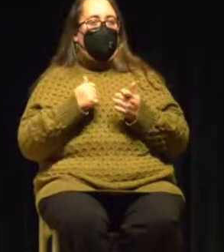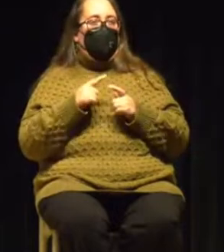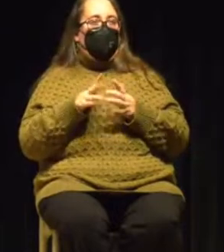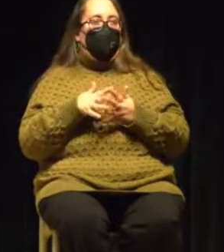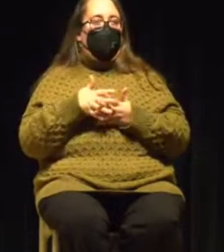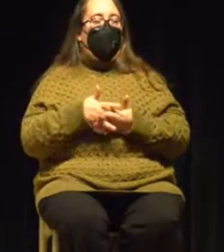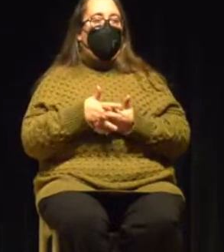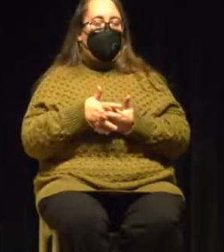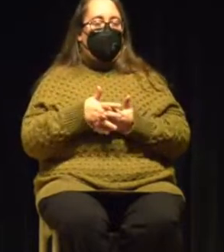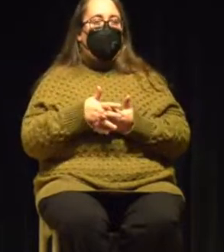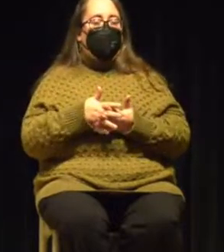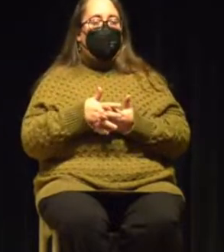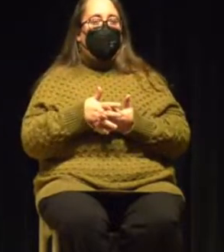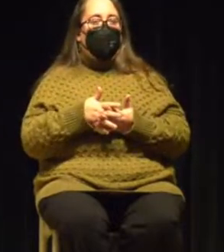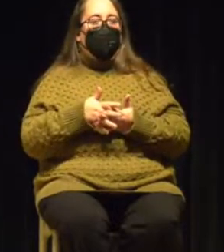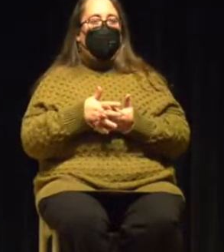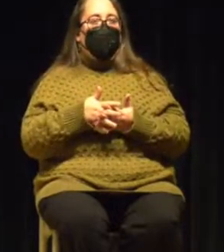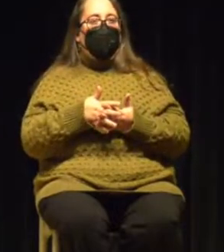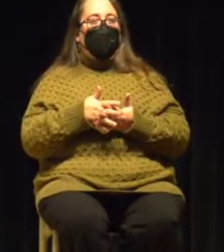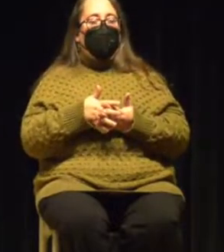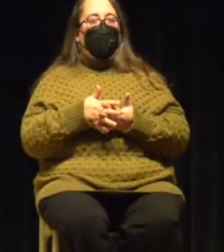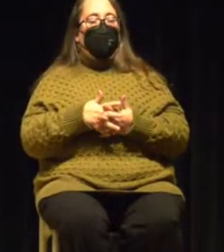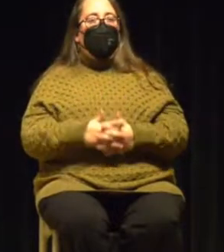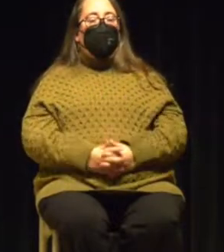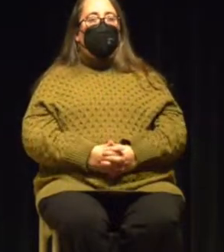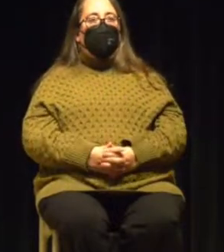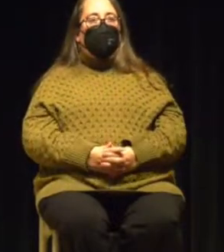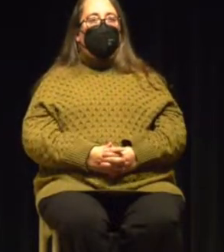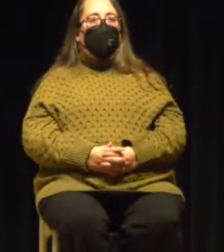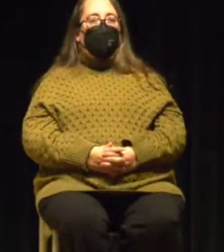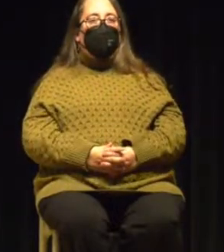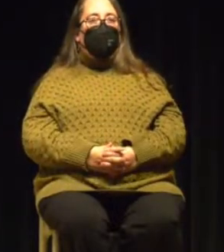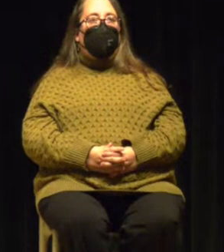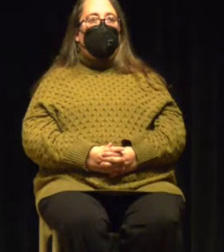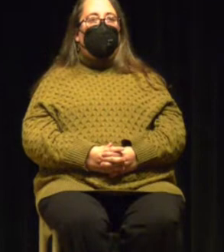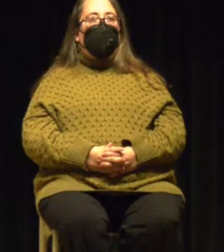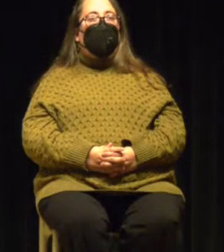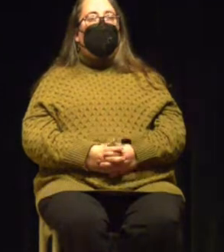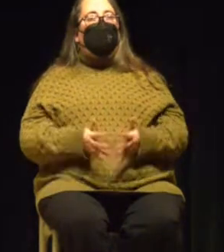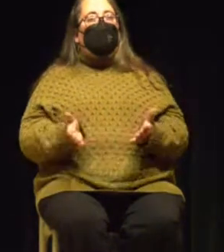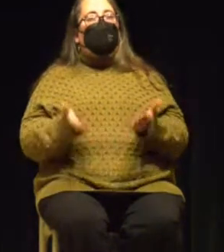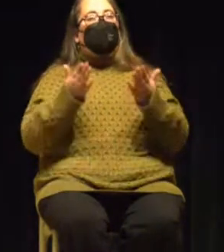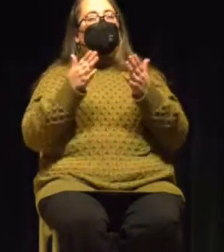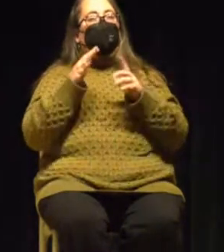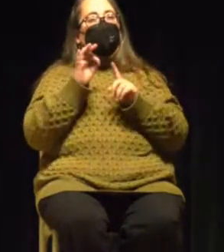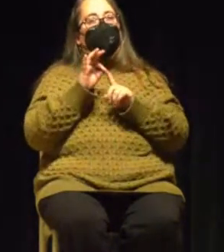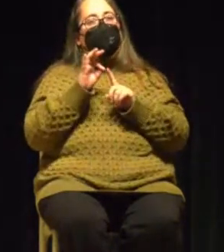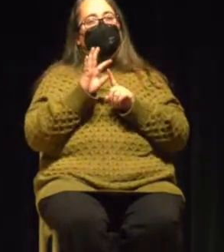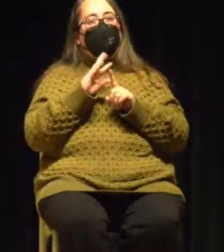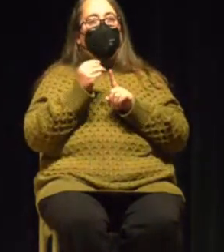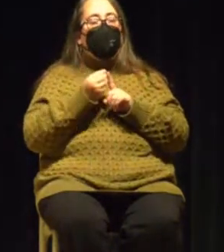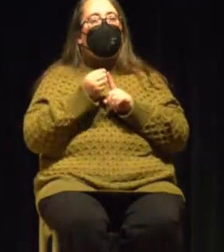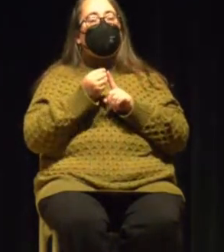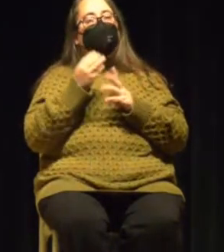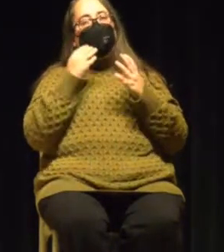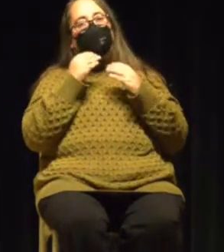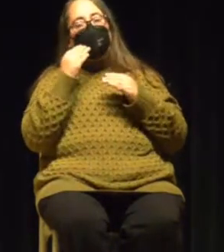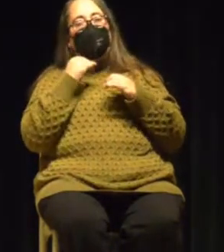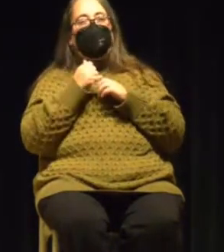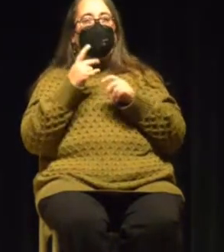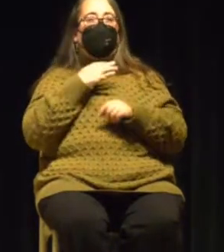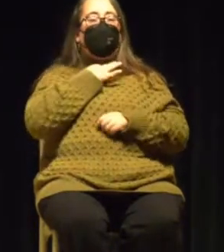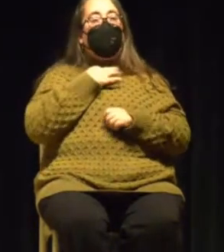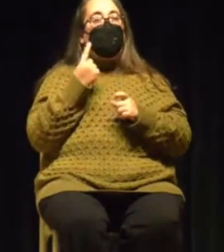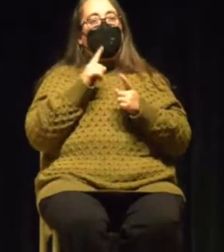embed throughout is like to kind of distinguish and elevate Pakistani culture and cuisine and make people curious about it. And I'm like, go to